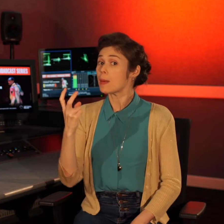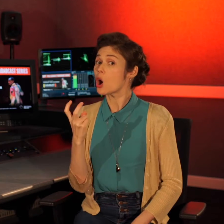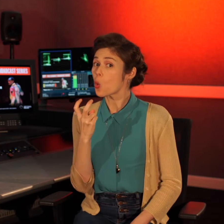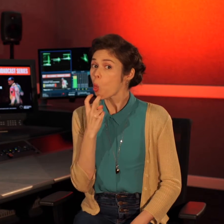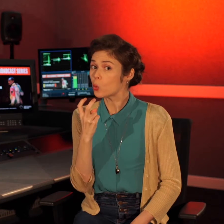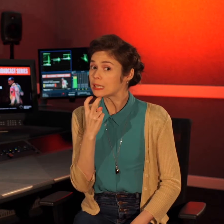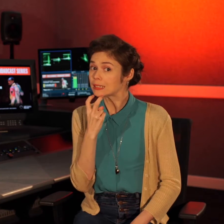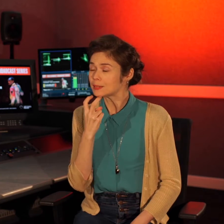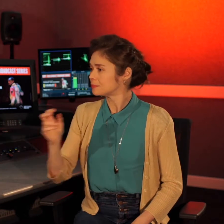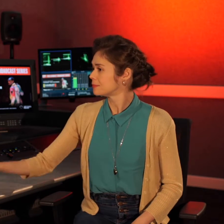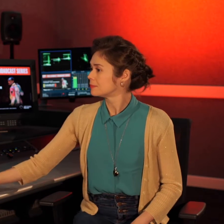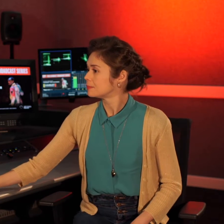Claudius, and his sign name.